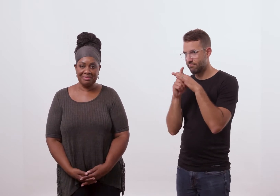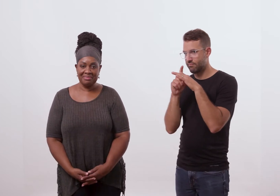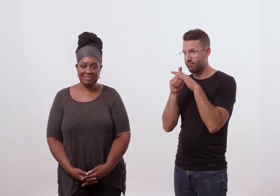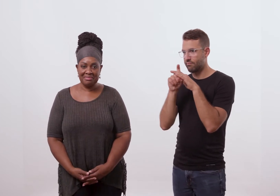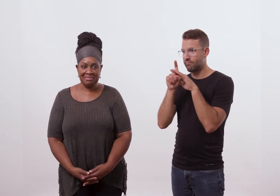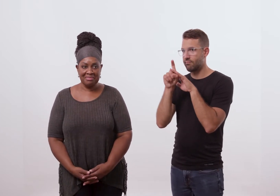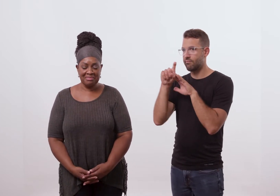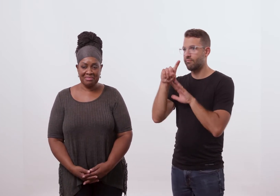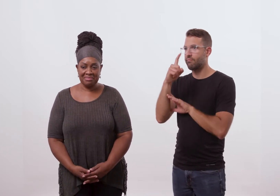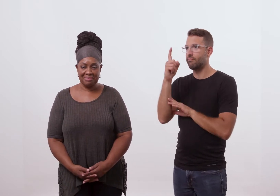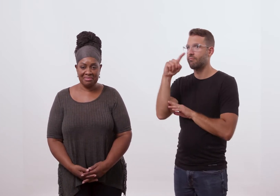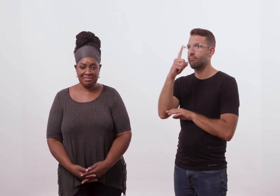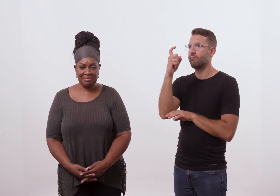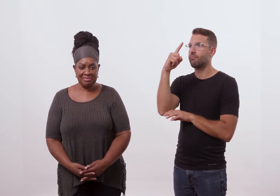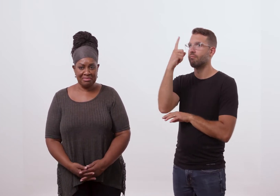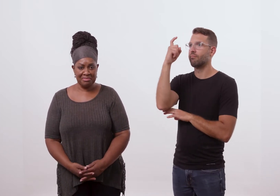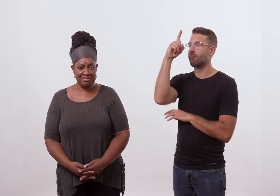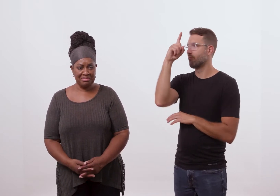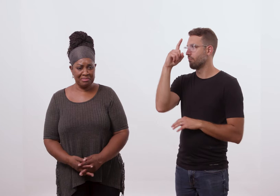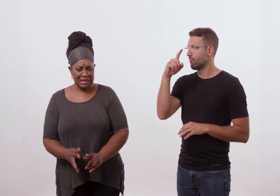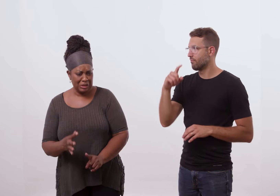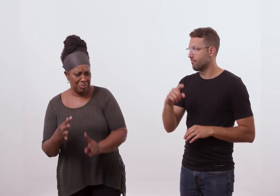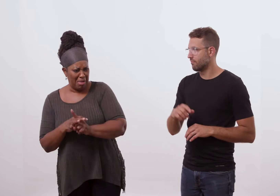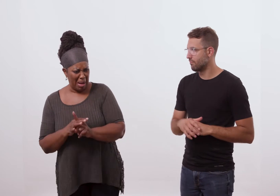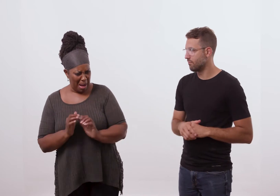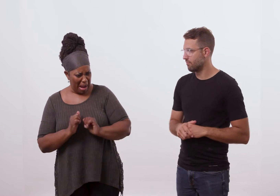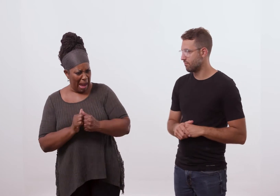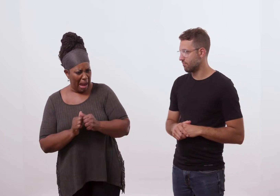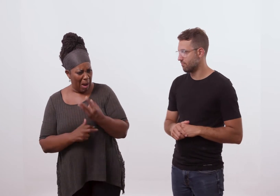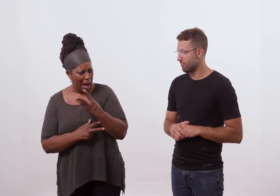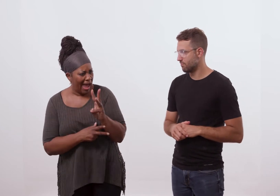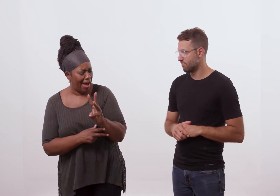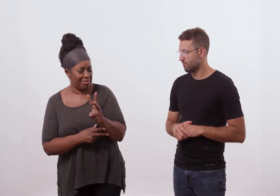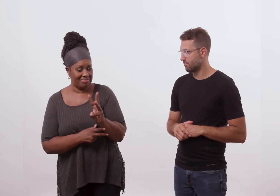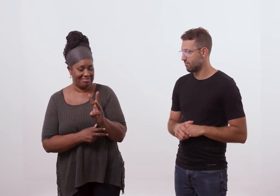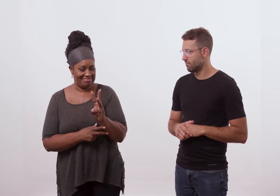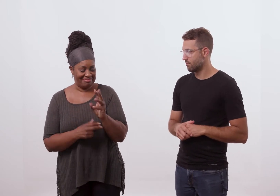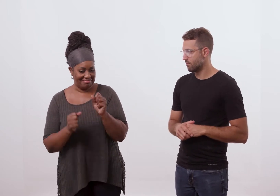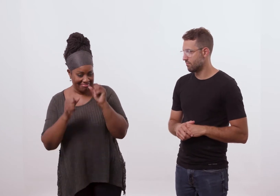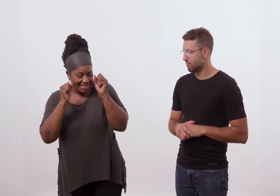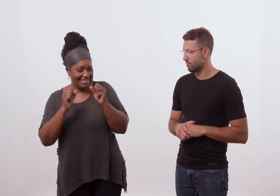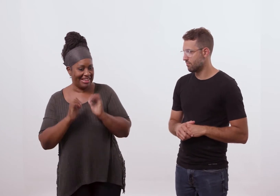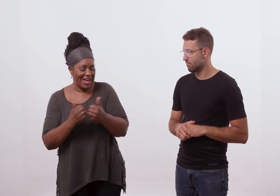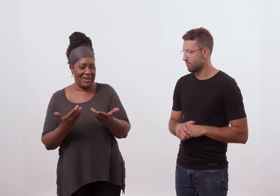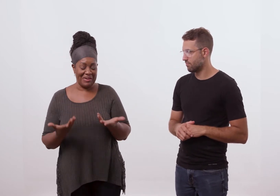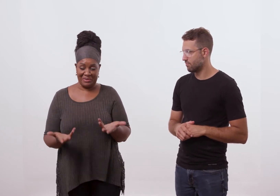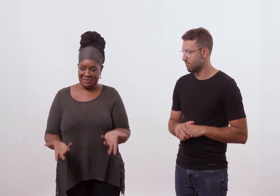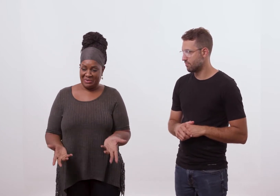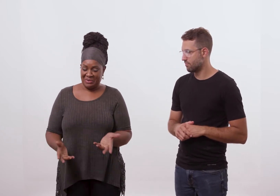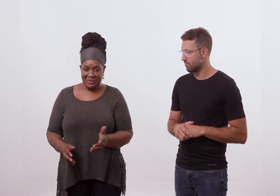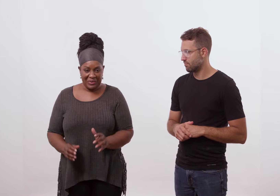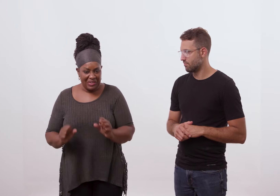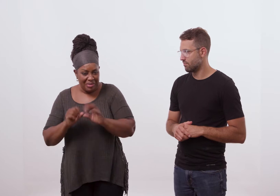How? He has a gift for talking to green-growing things. Seems Sorrow's End has brought it out in full. The magic